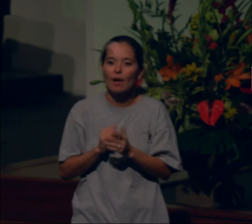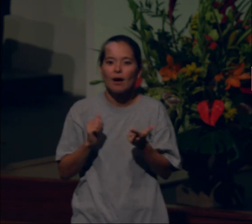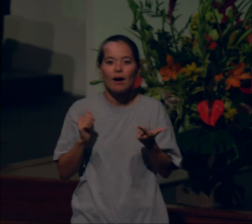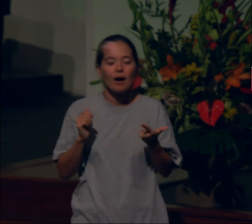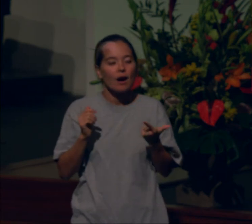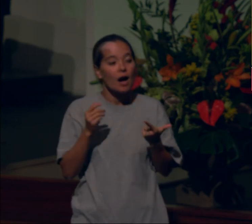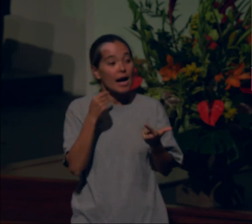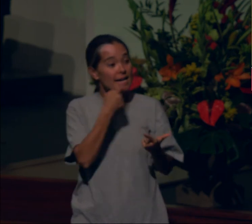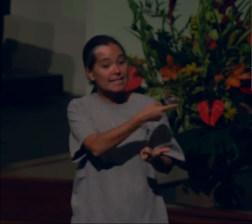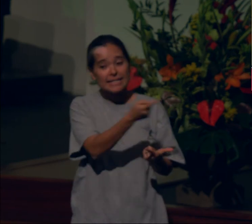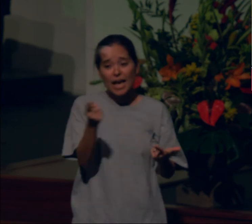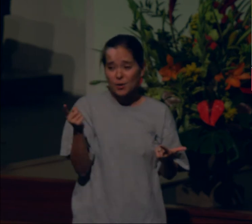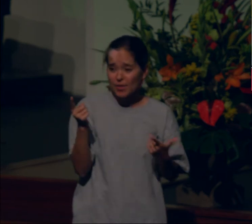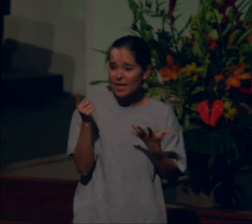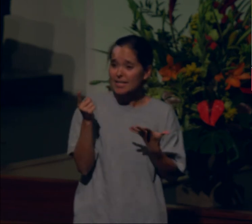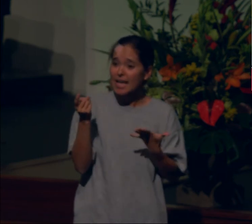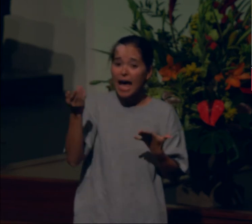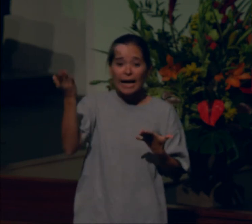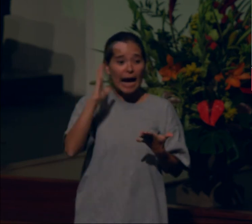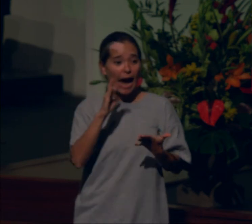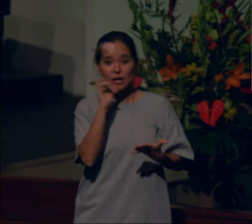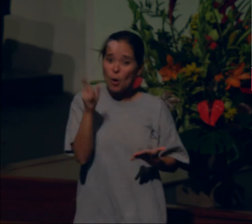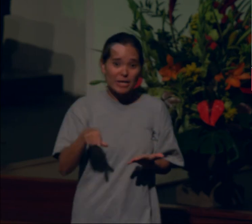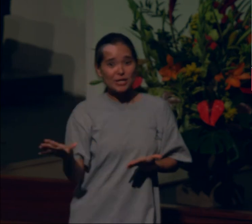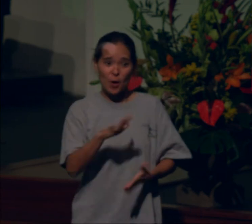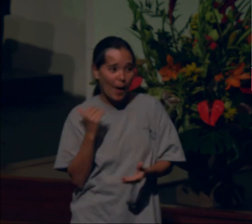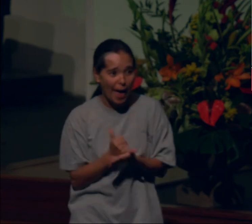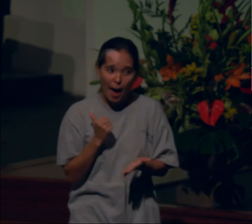tell you this? God don't need your help.